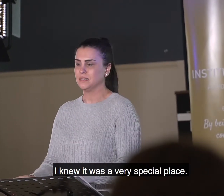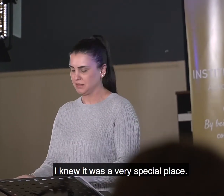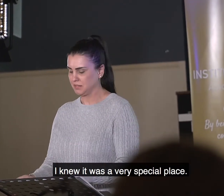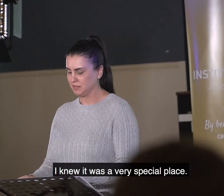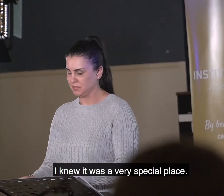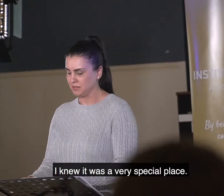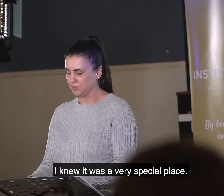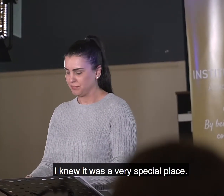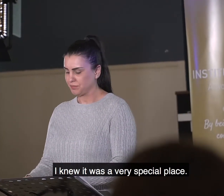place.